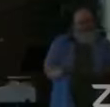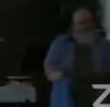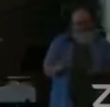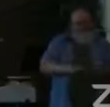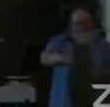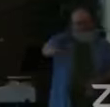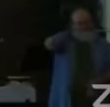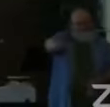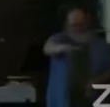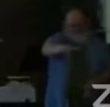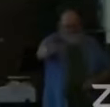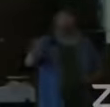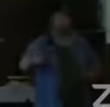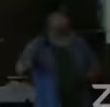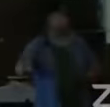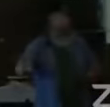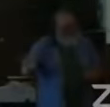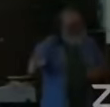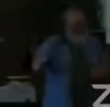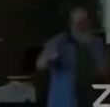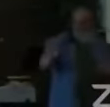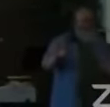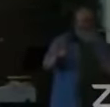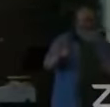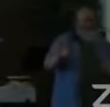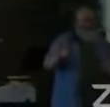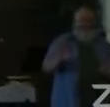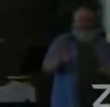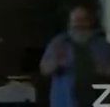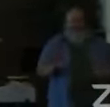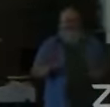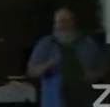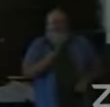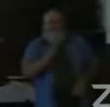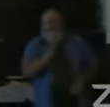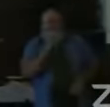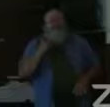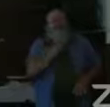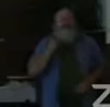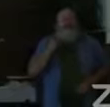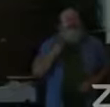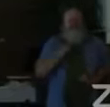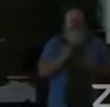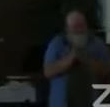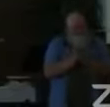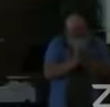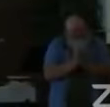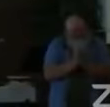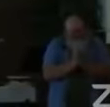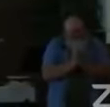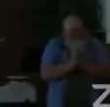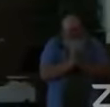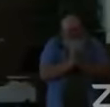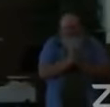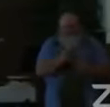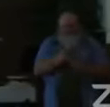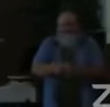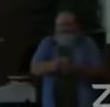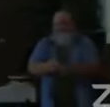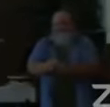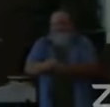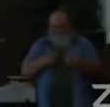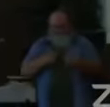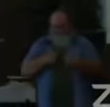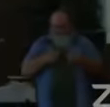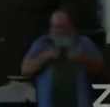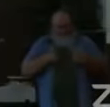saying? When people tell me, Pastor, please pray for so-and-so. They need a heart and double